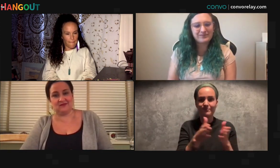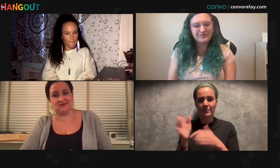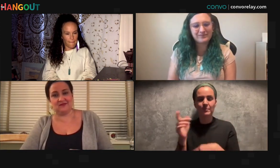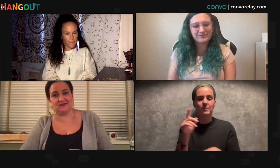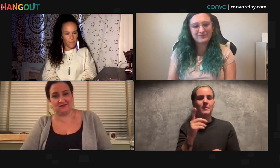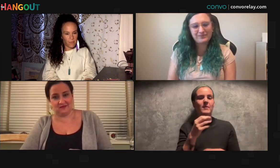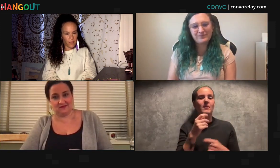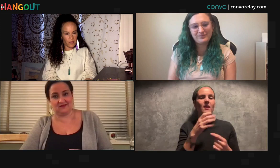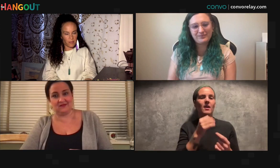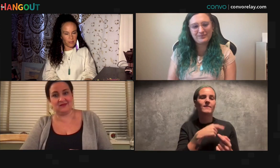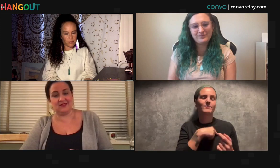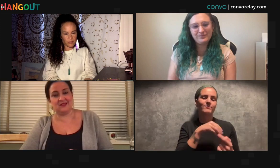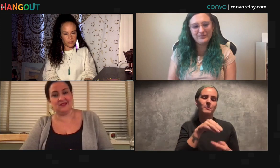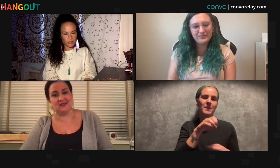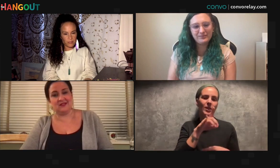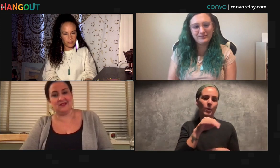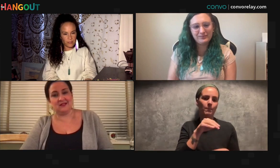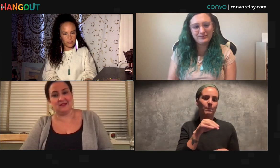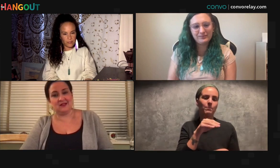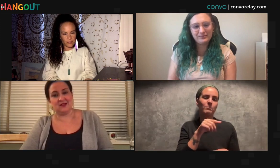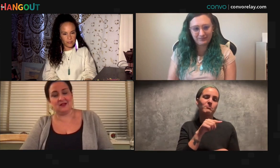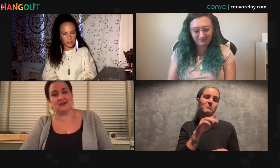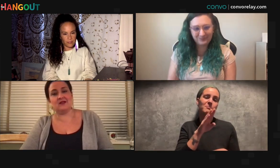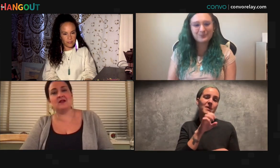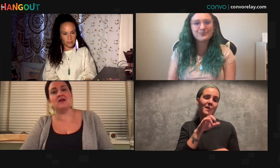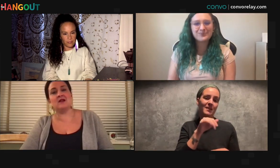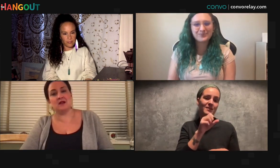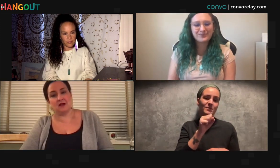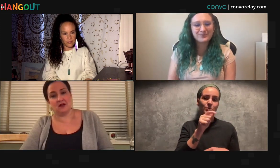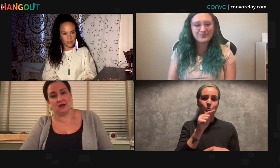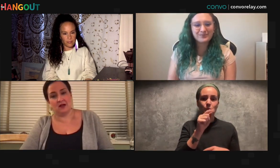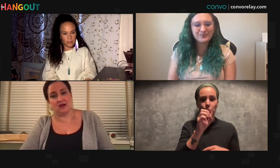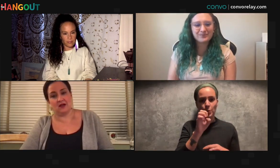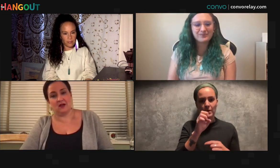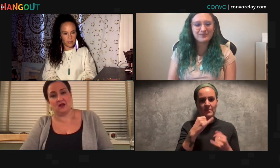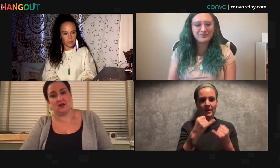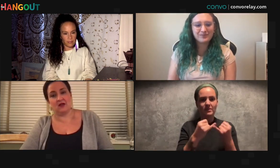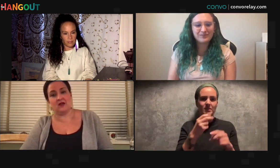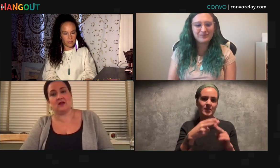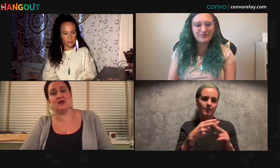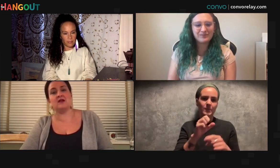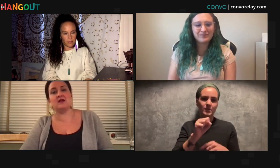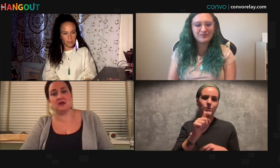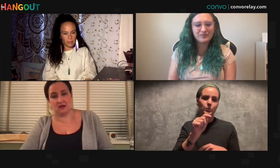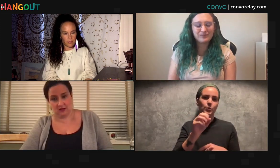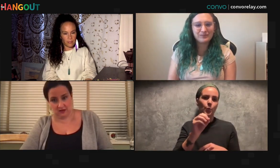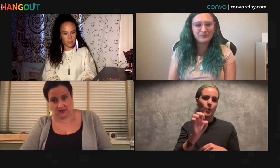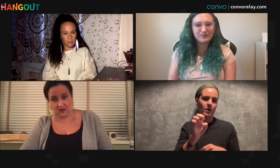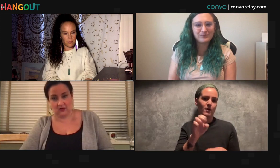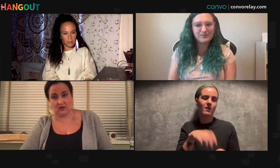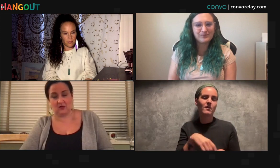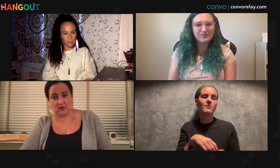Instagram is the best way to reach out to me. I have a medium, Belinda